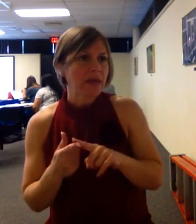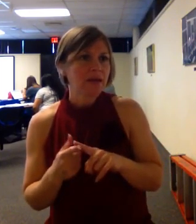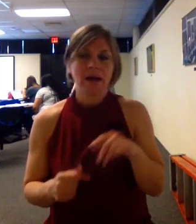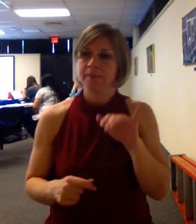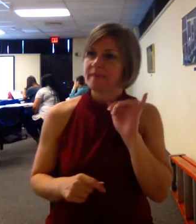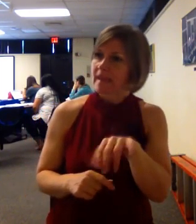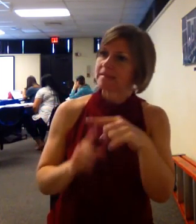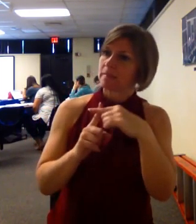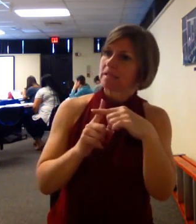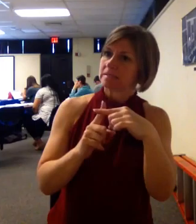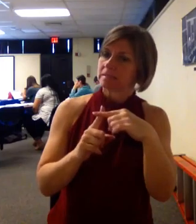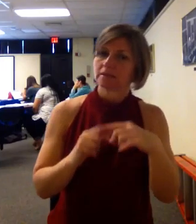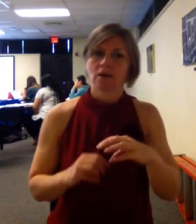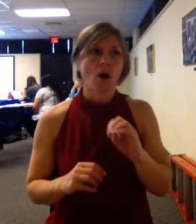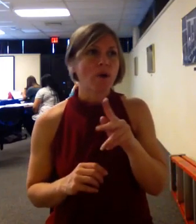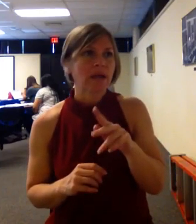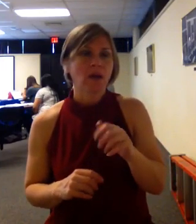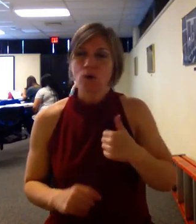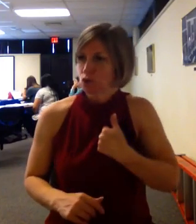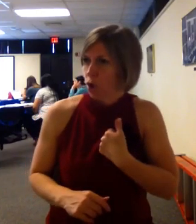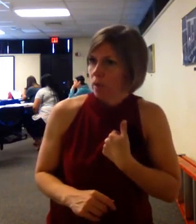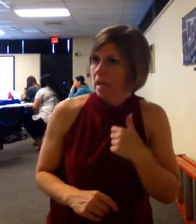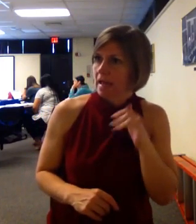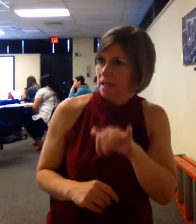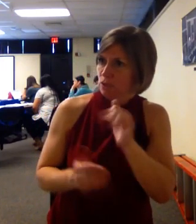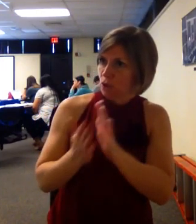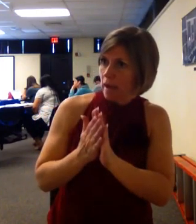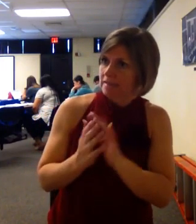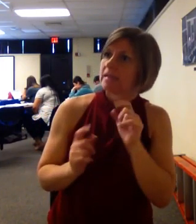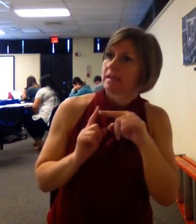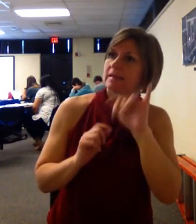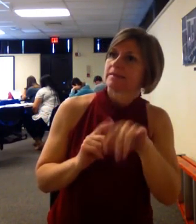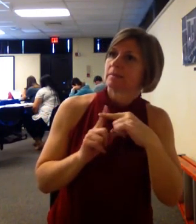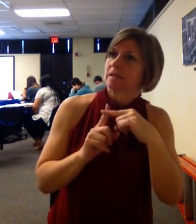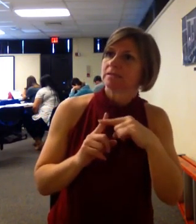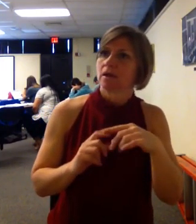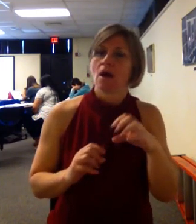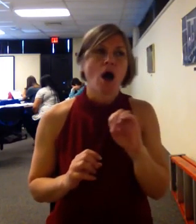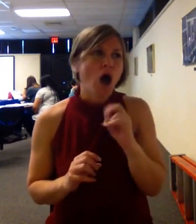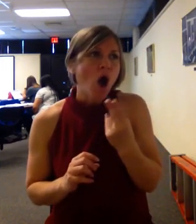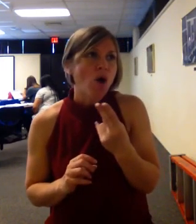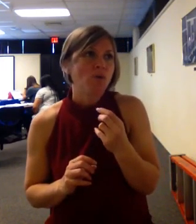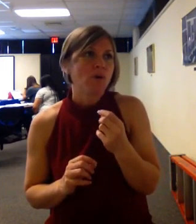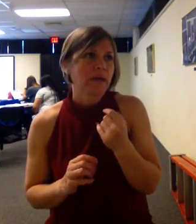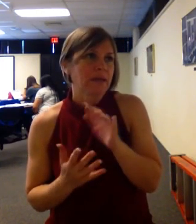sign. Oh, okay. Okay. Oh, sorry. So that's what you were asking. Yeah. That's a plus sign. Yeah, it looks.